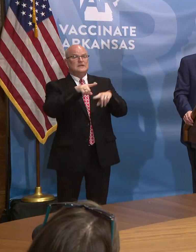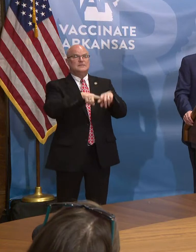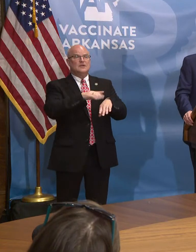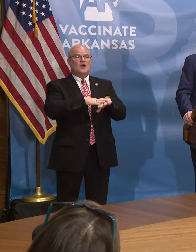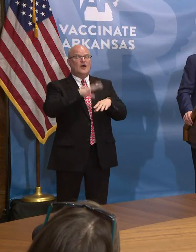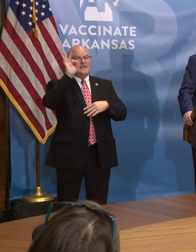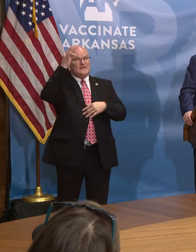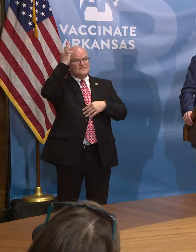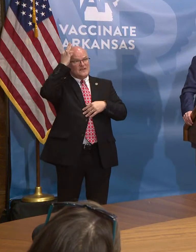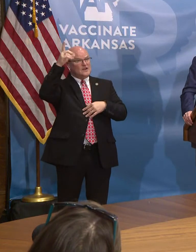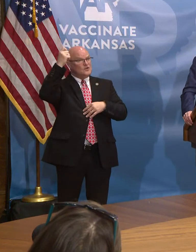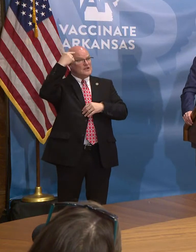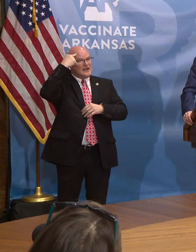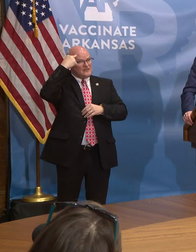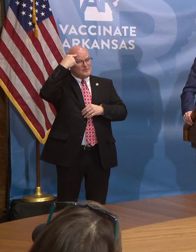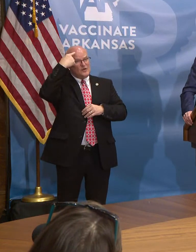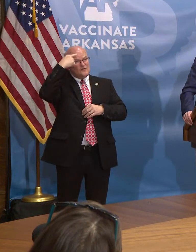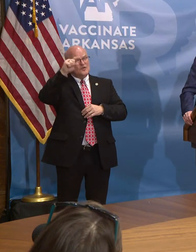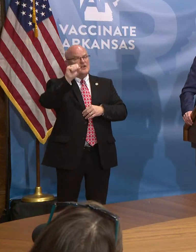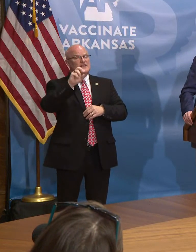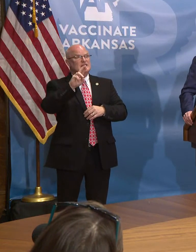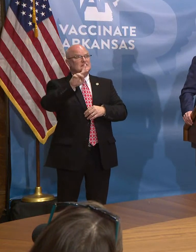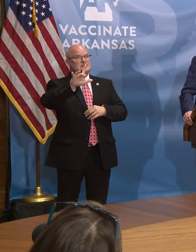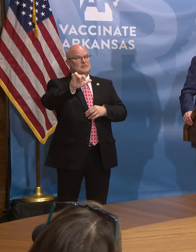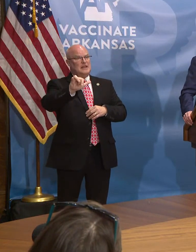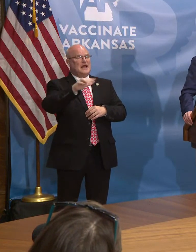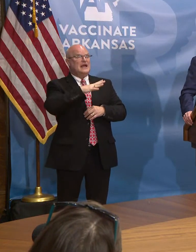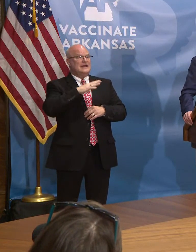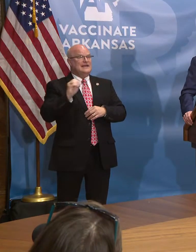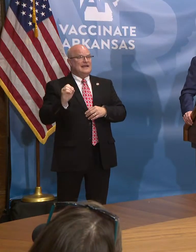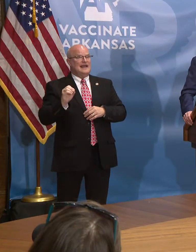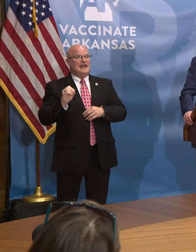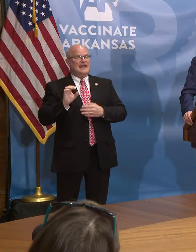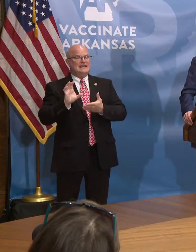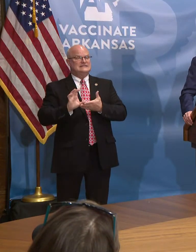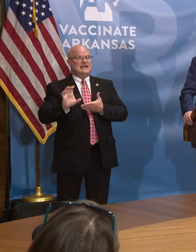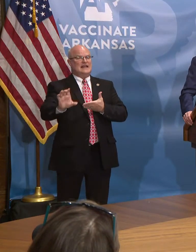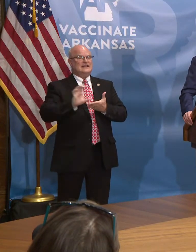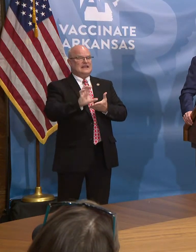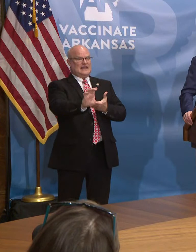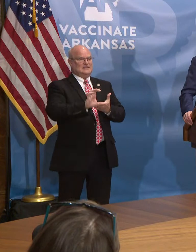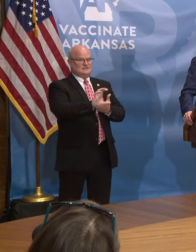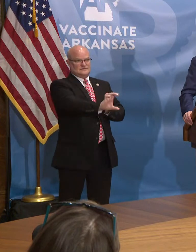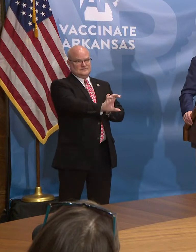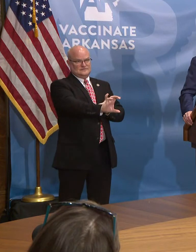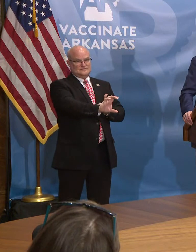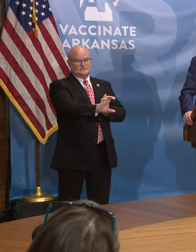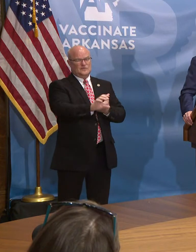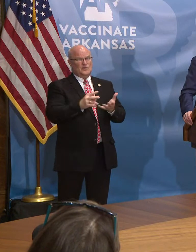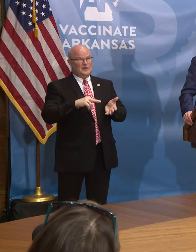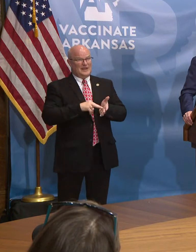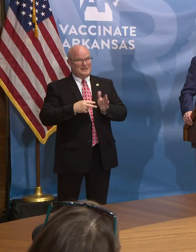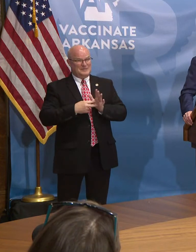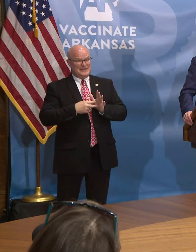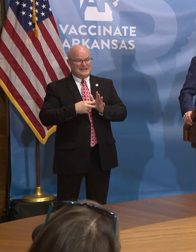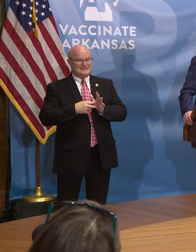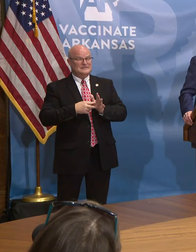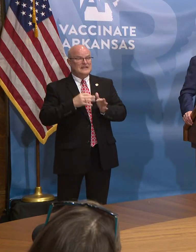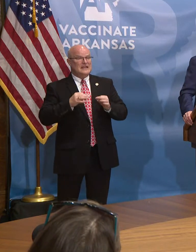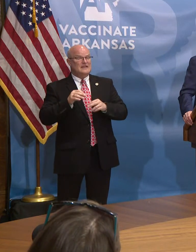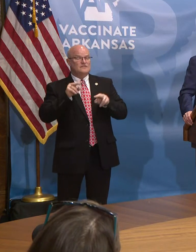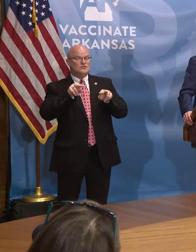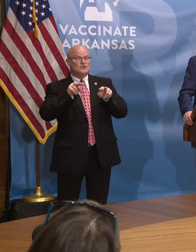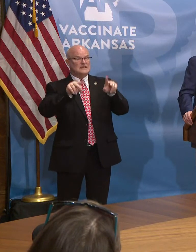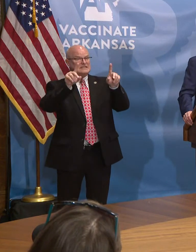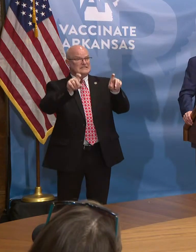upon the federal government on the supply and its allocation. In other words, if you're looking